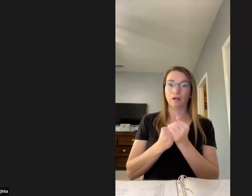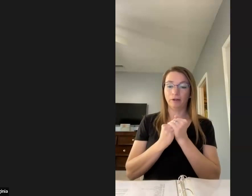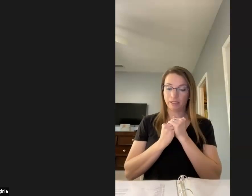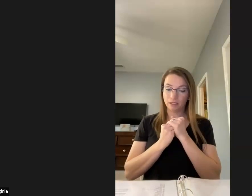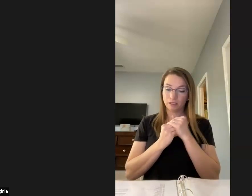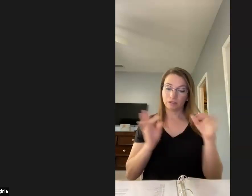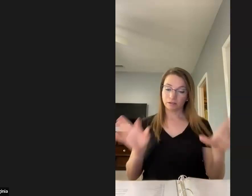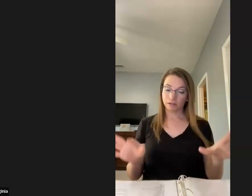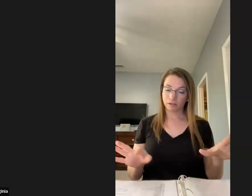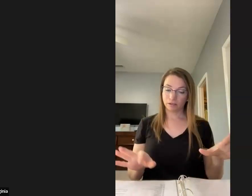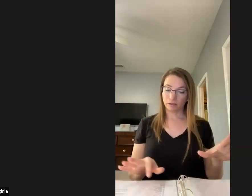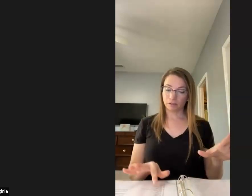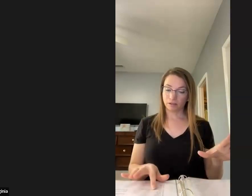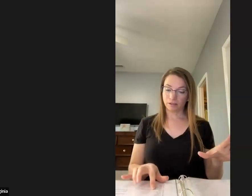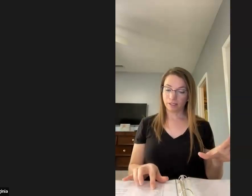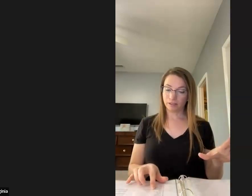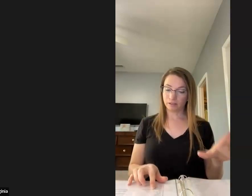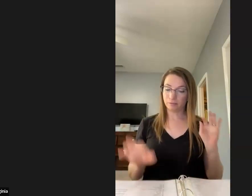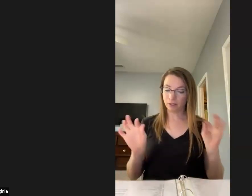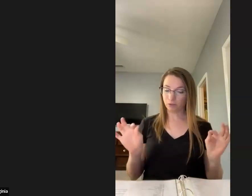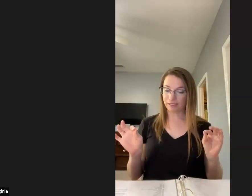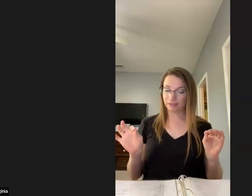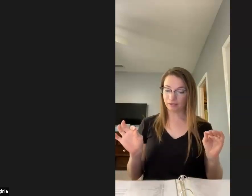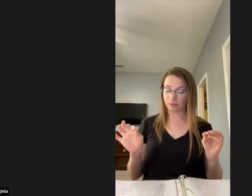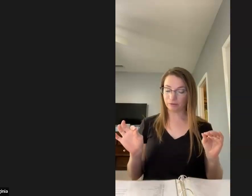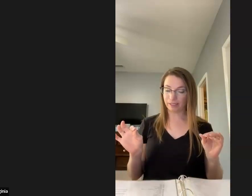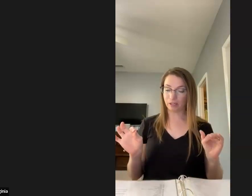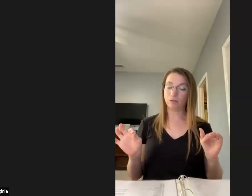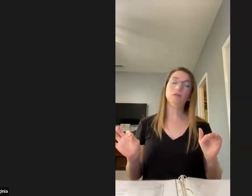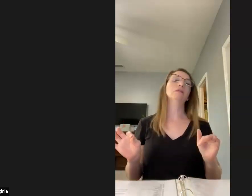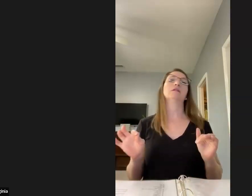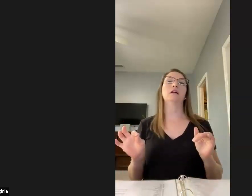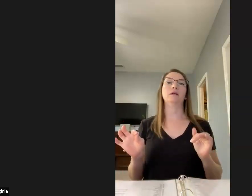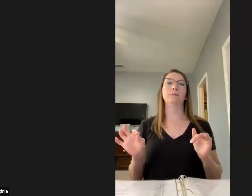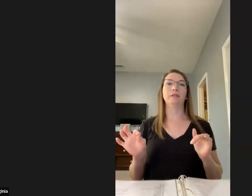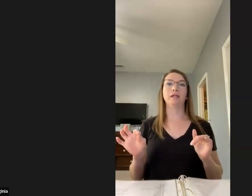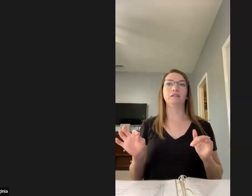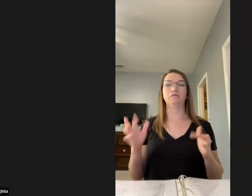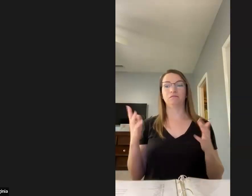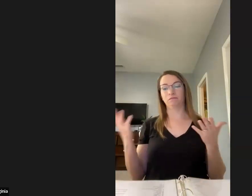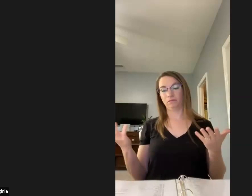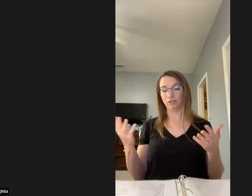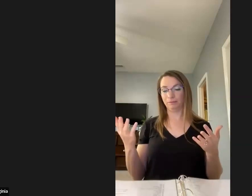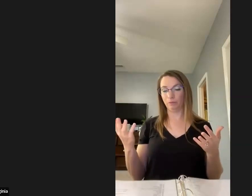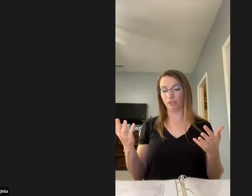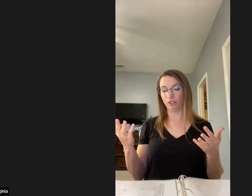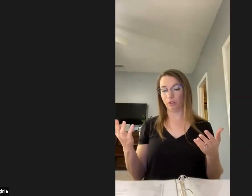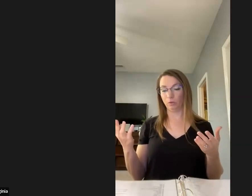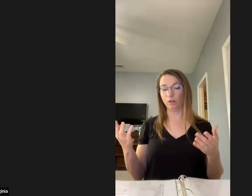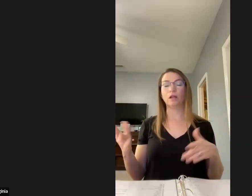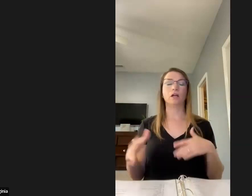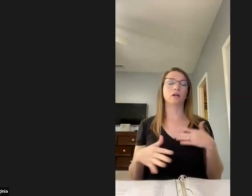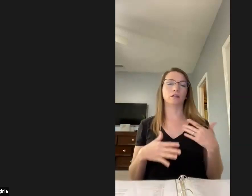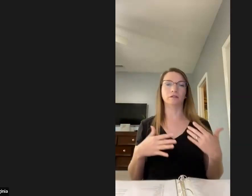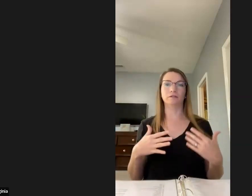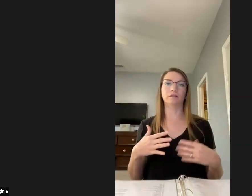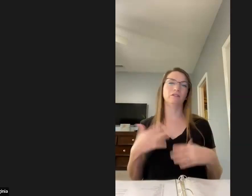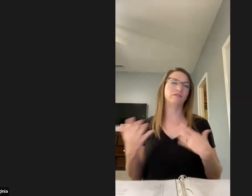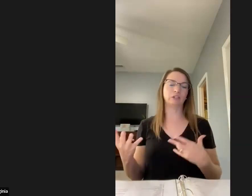right. Then some other places around town that you might want to know are their finger